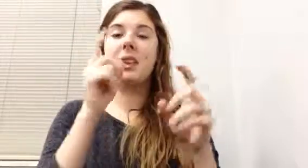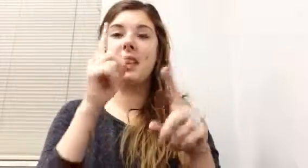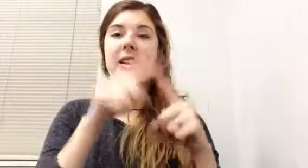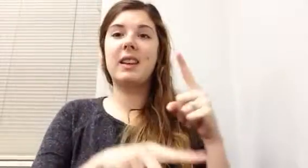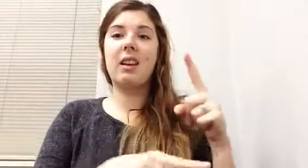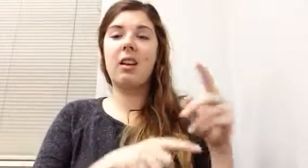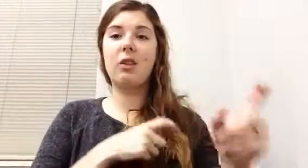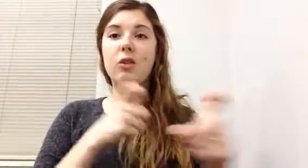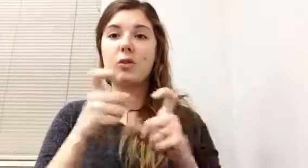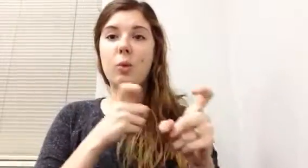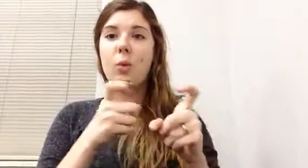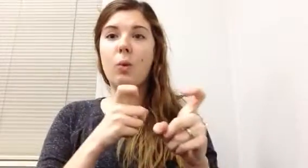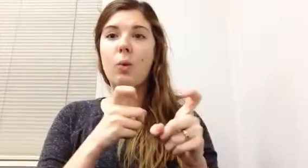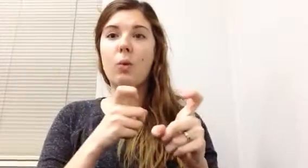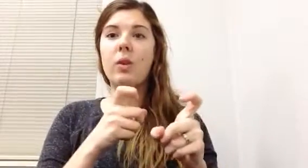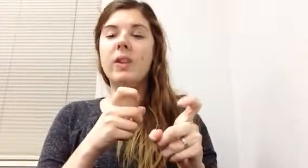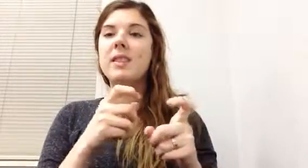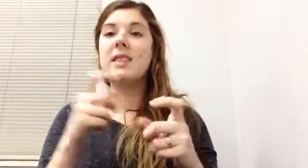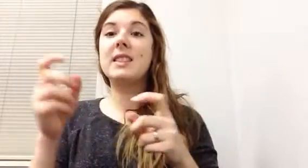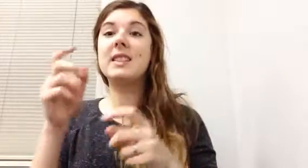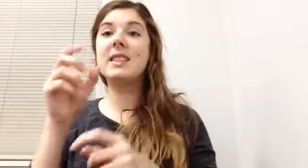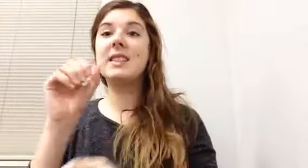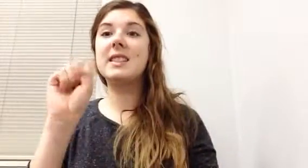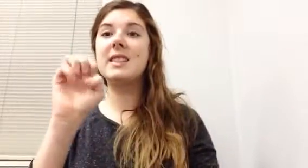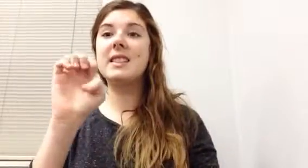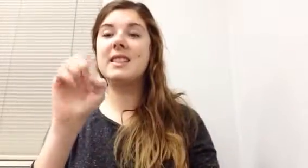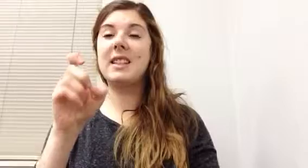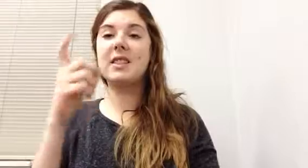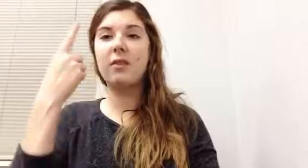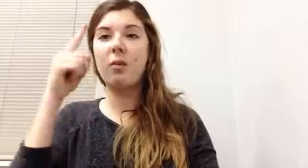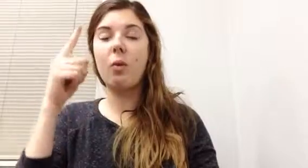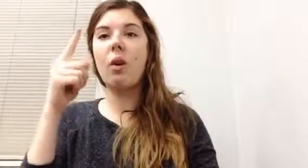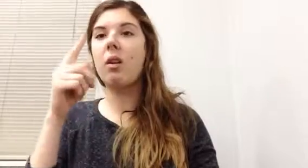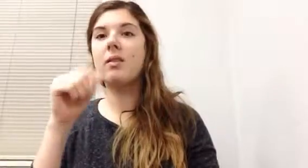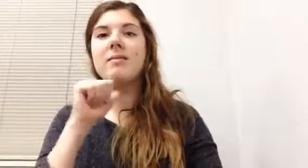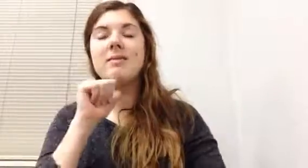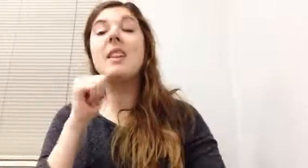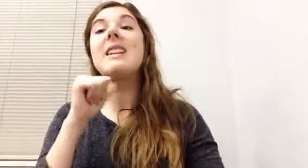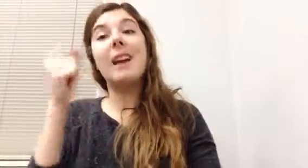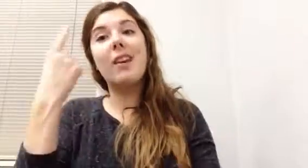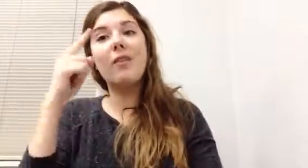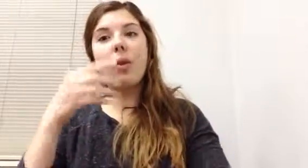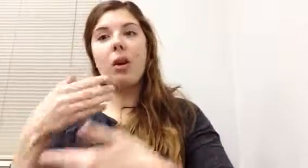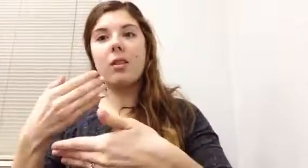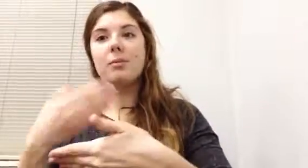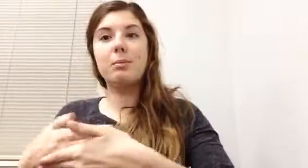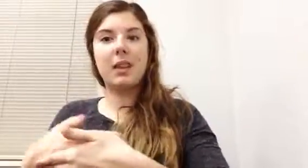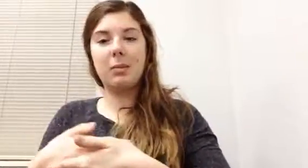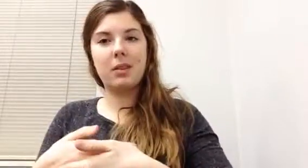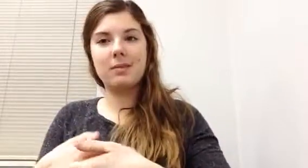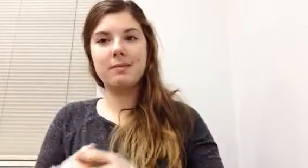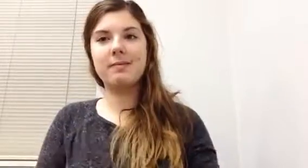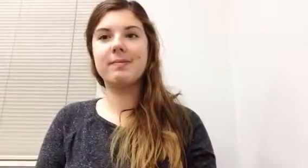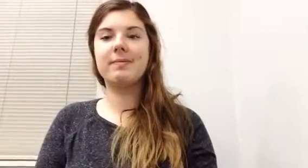non-procreational sex. You usually go from promiscuity to exploration or some kind